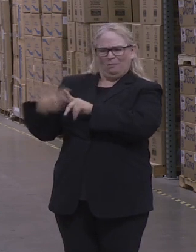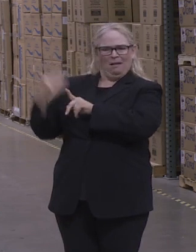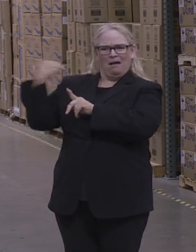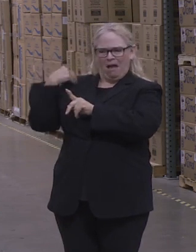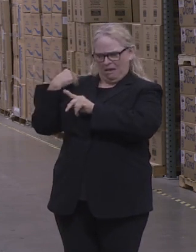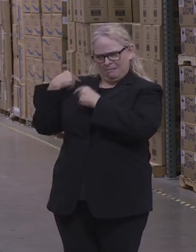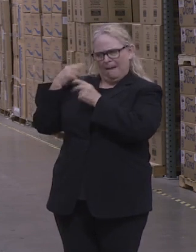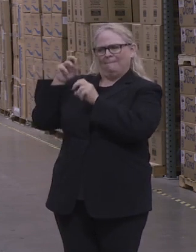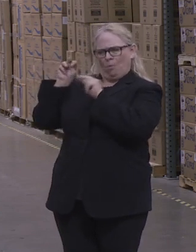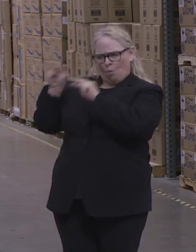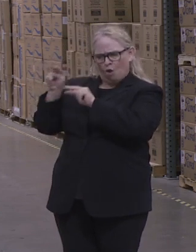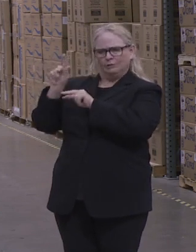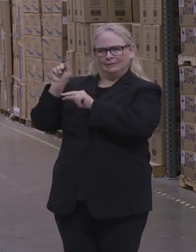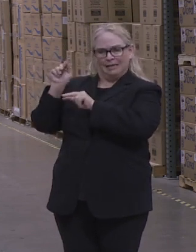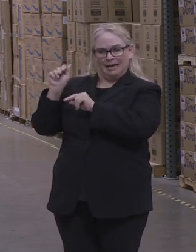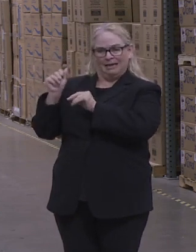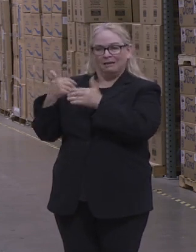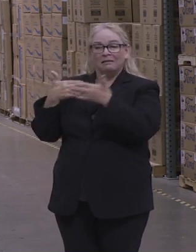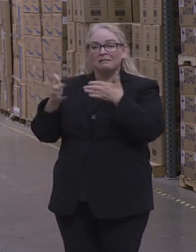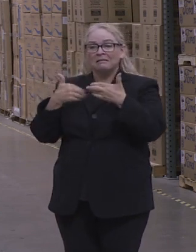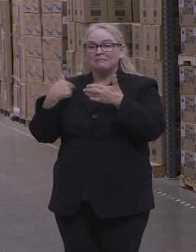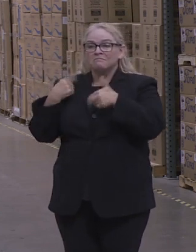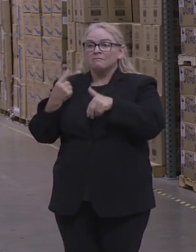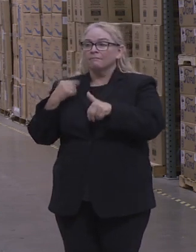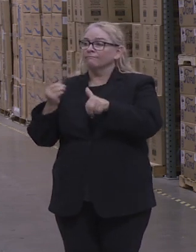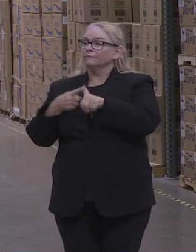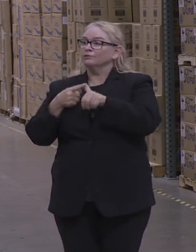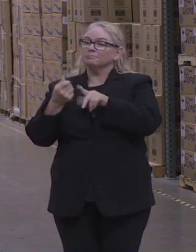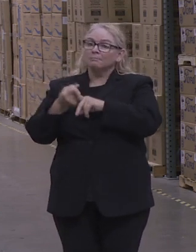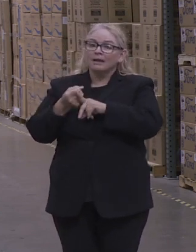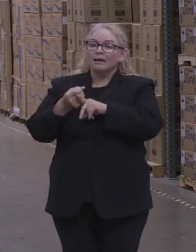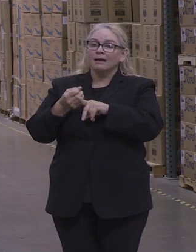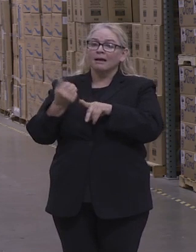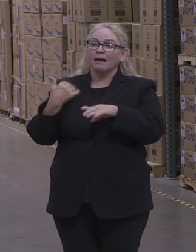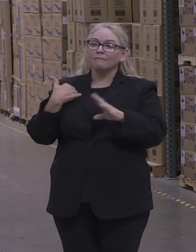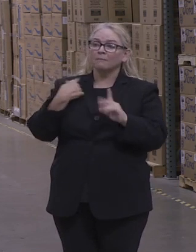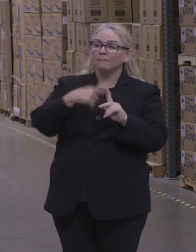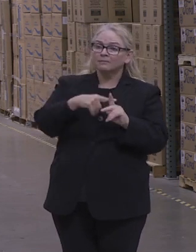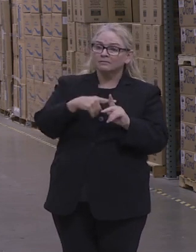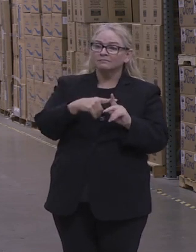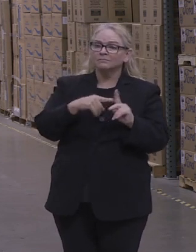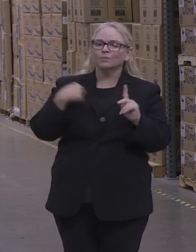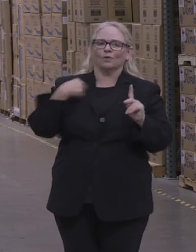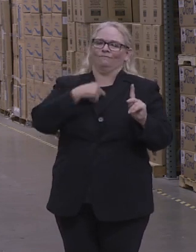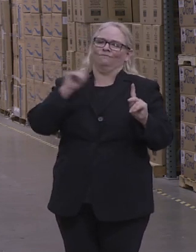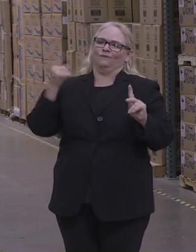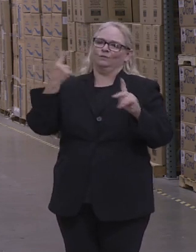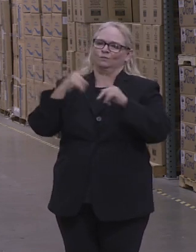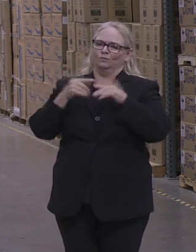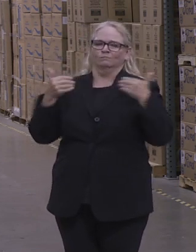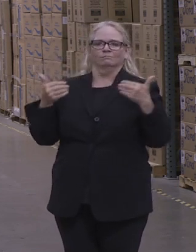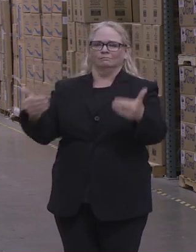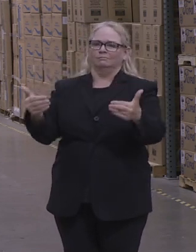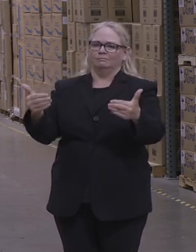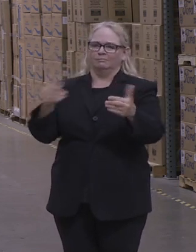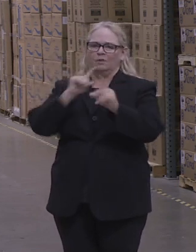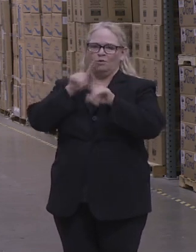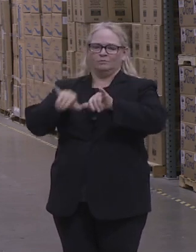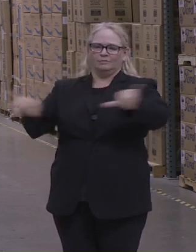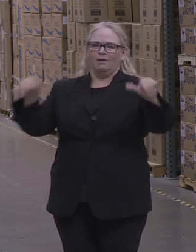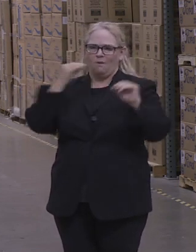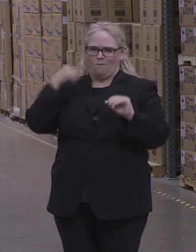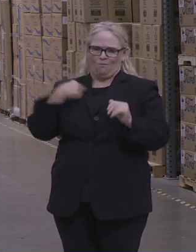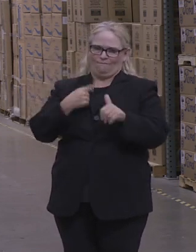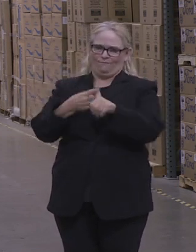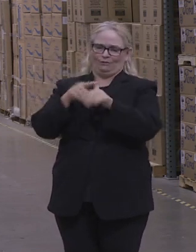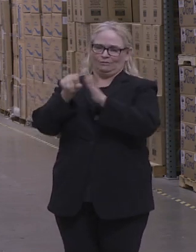first community cases in the nation. That's why we were one of the first to move forward with a stay-at-home order to do our